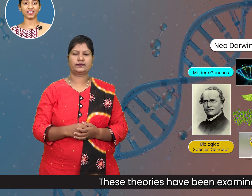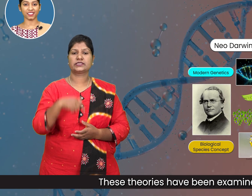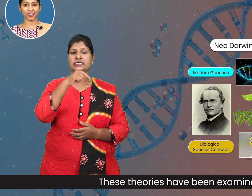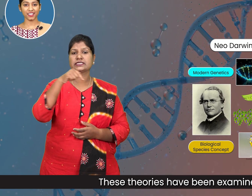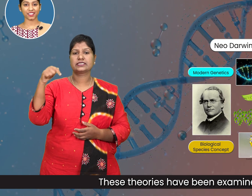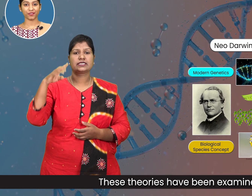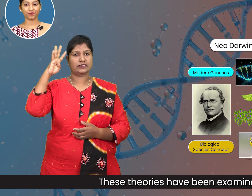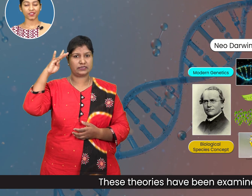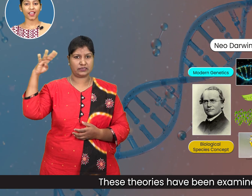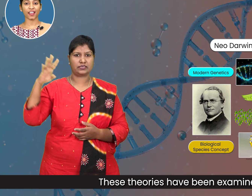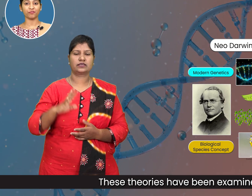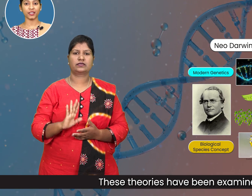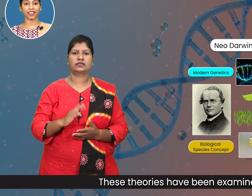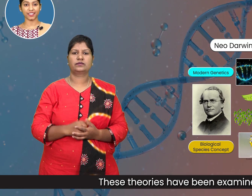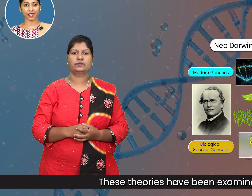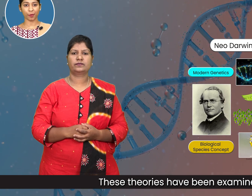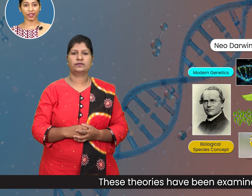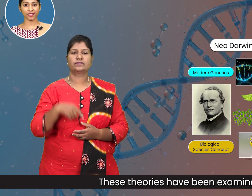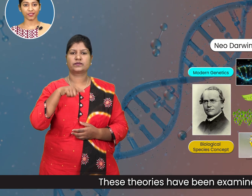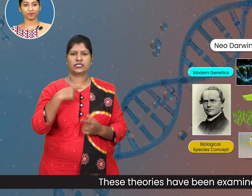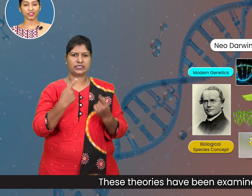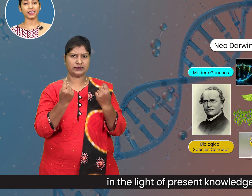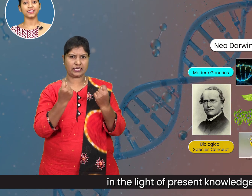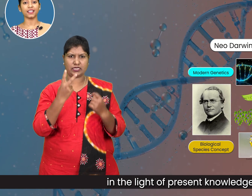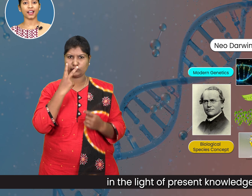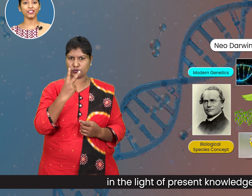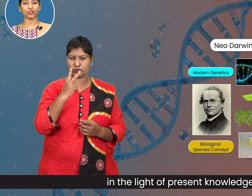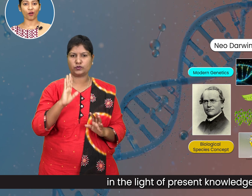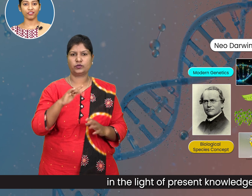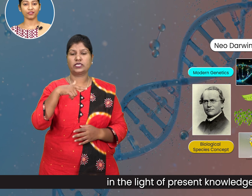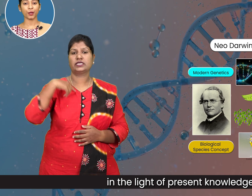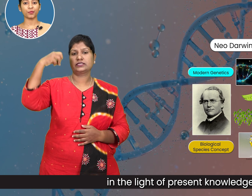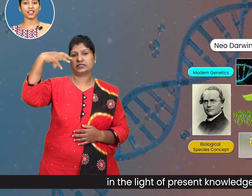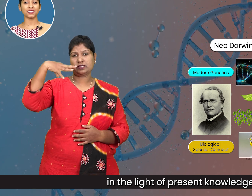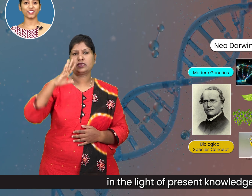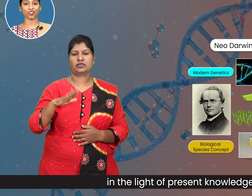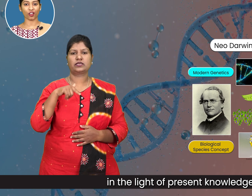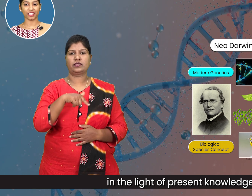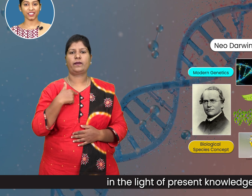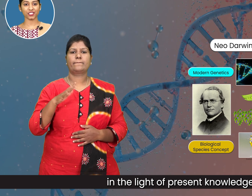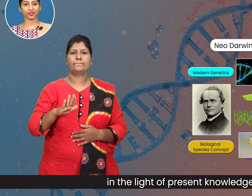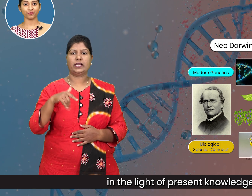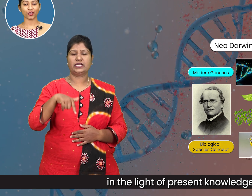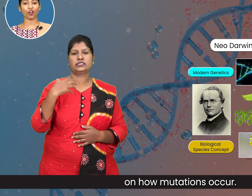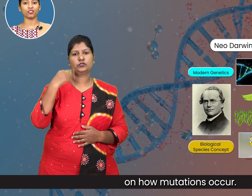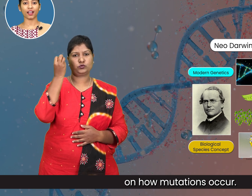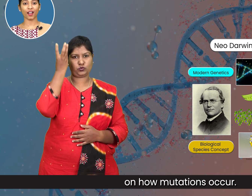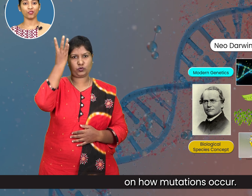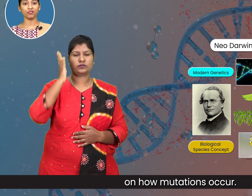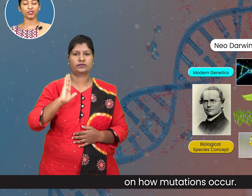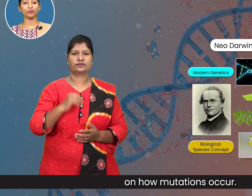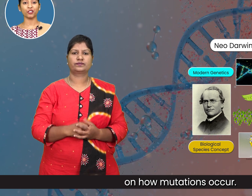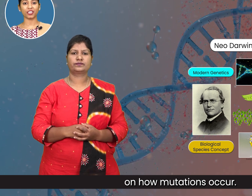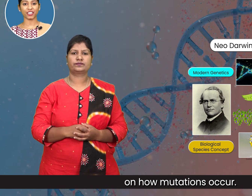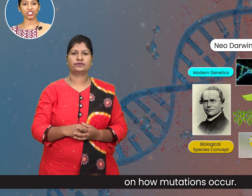These theories have been examined in the light of present knowledge on